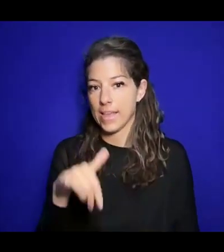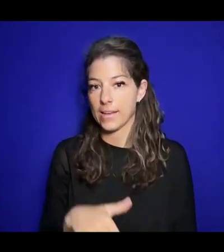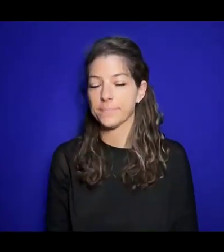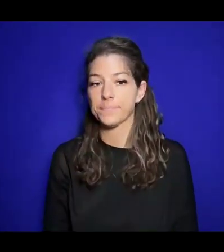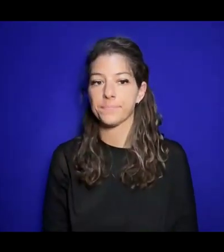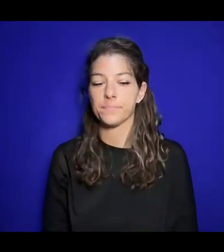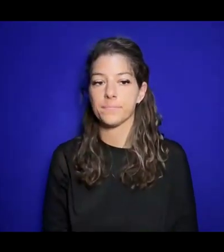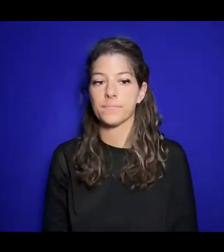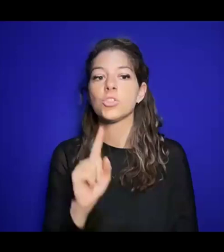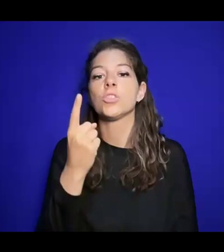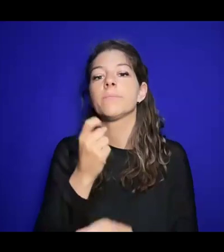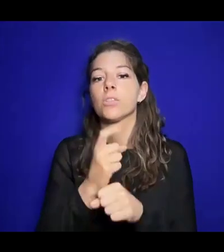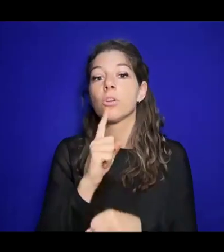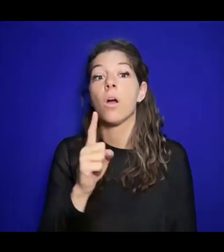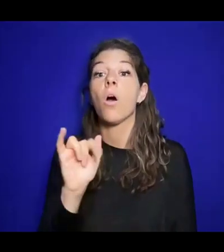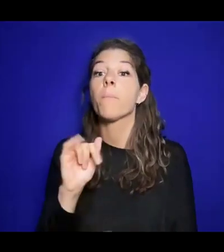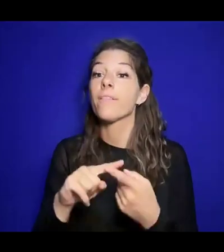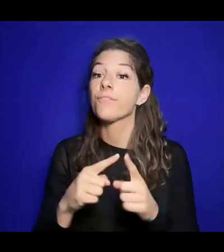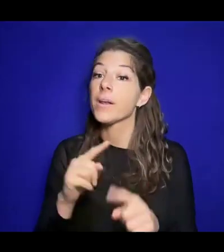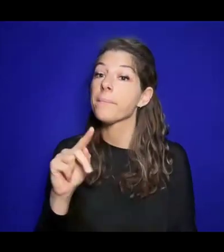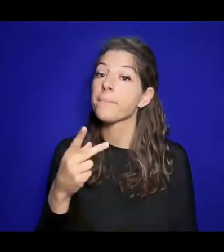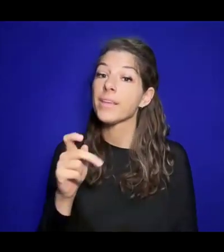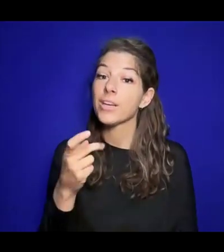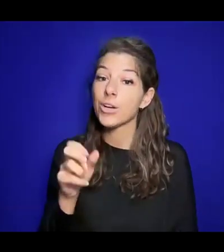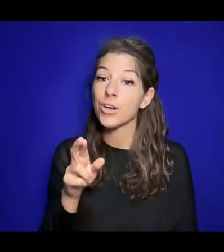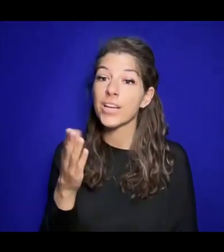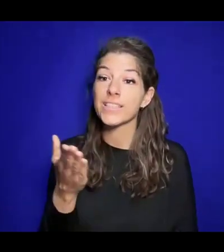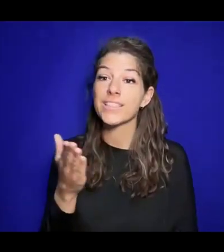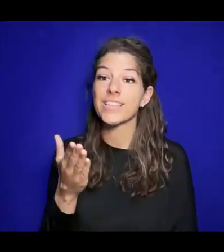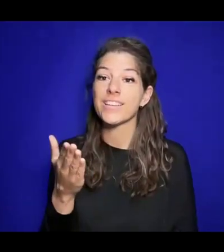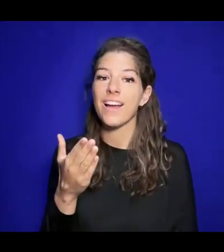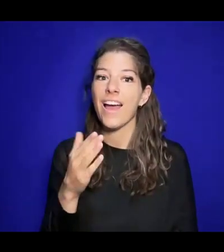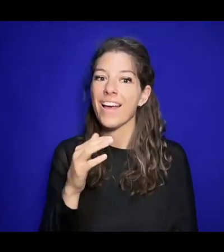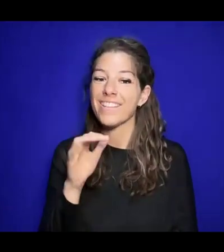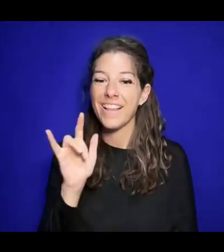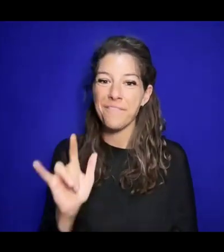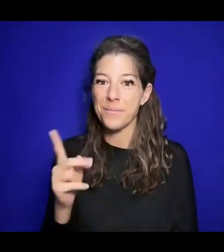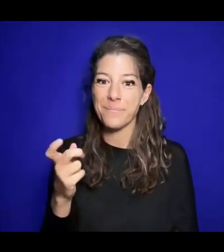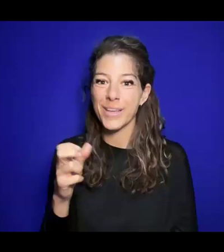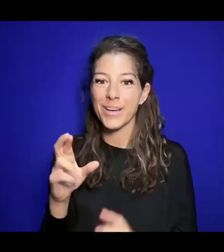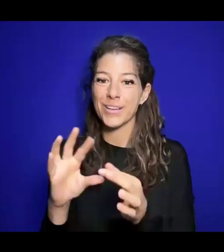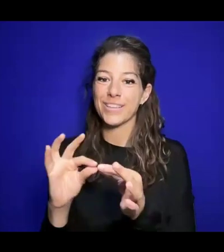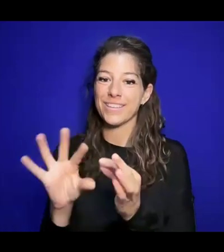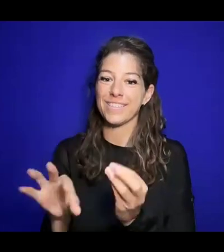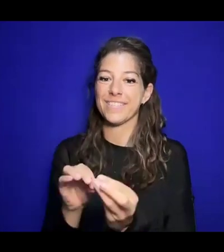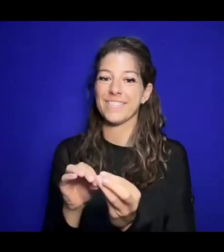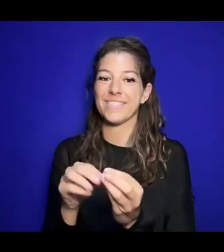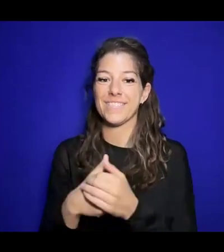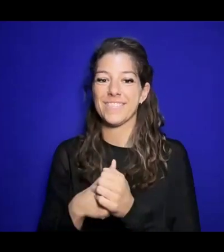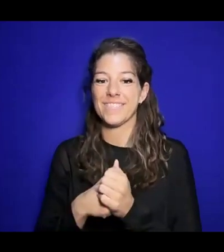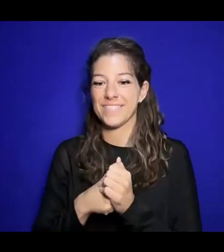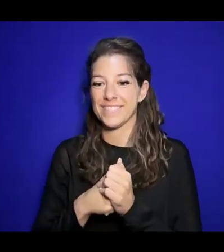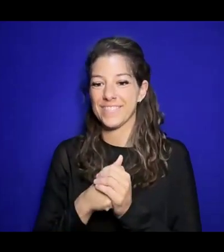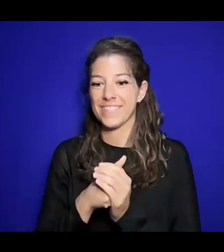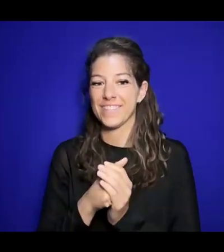So just be sure. Oh, my friend Peter is online. I love it when Peter says things. He has the most helpful comments. So thank you,